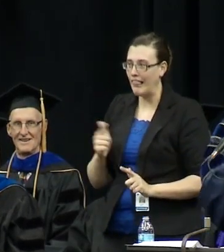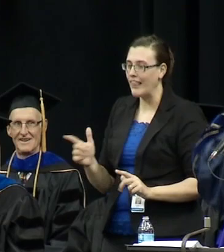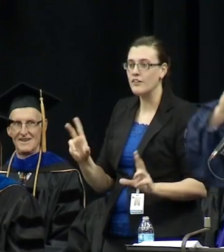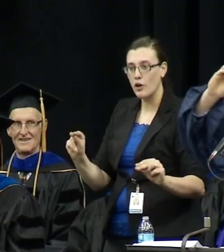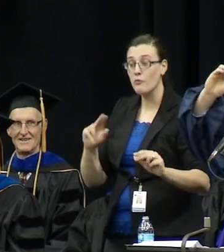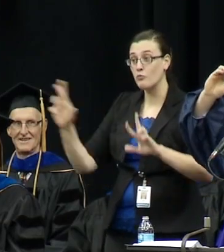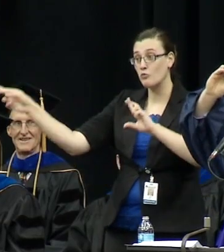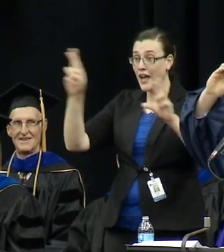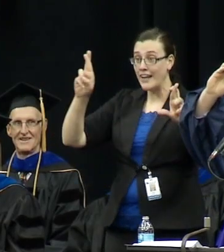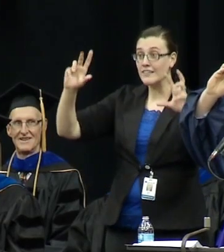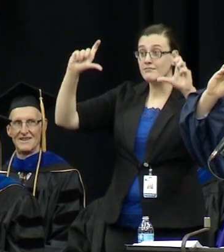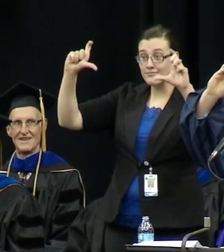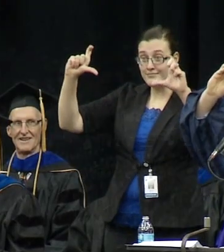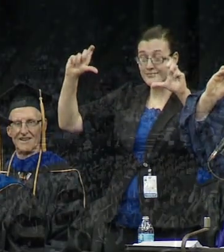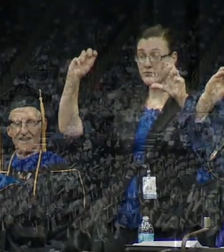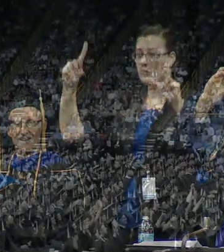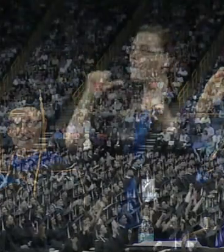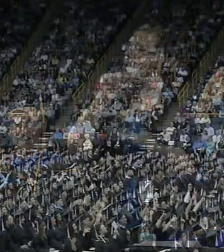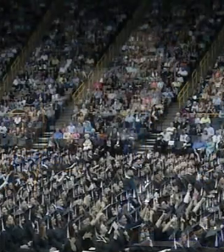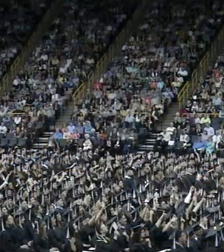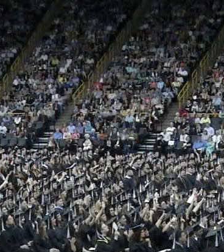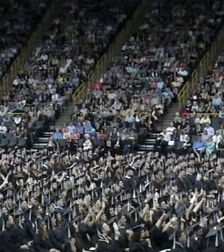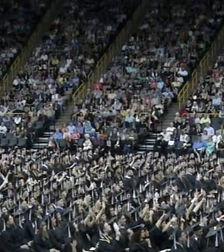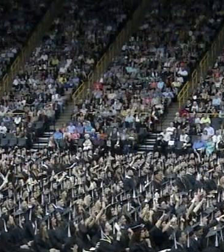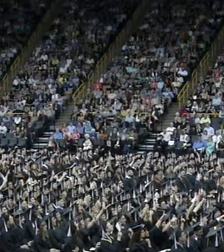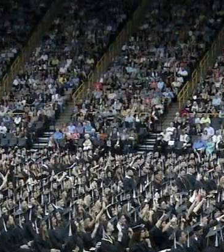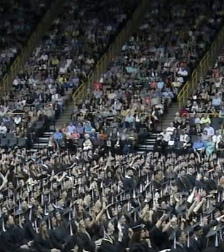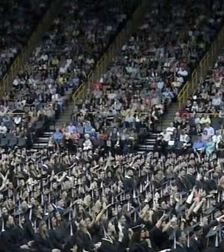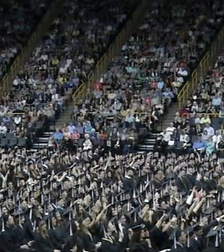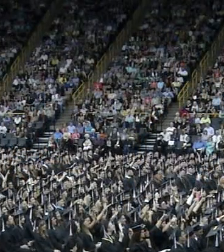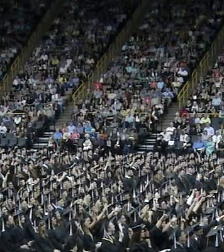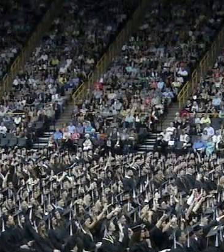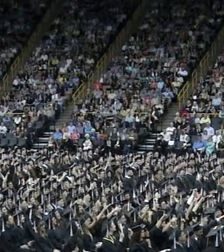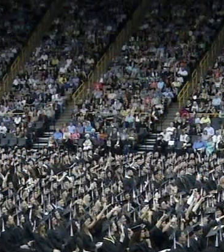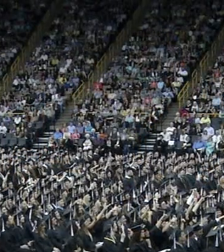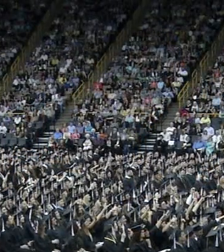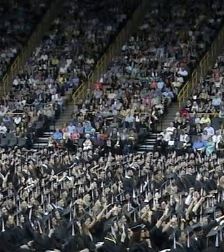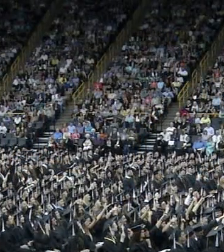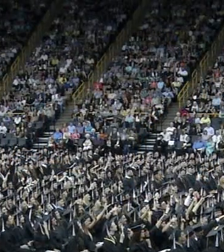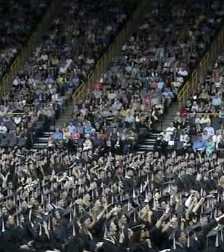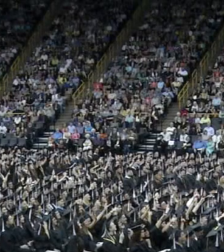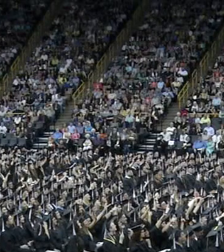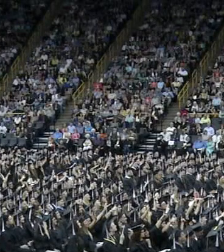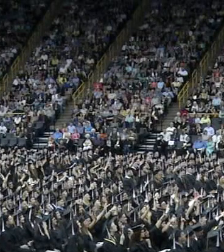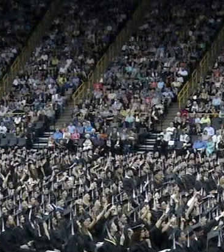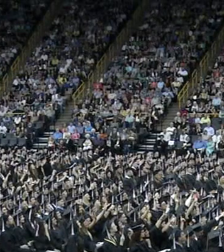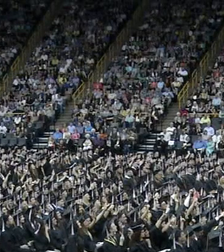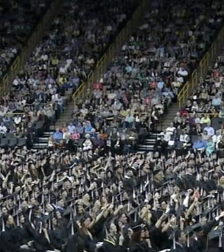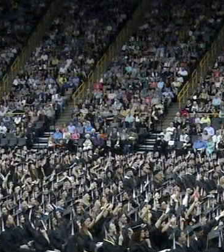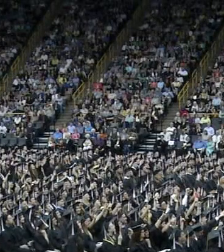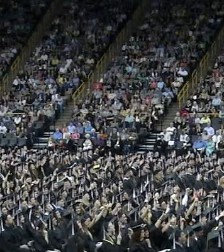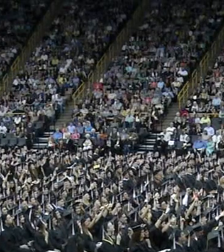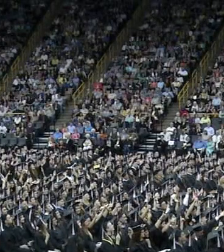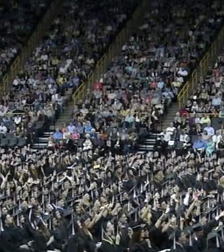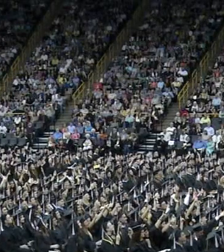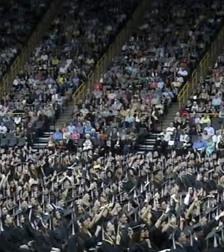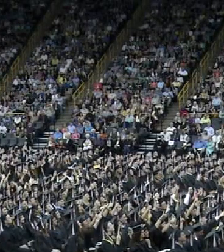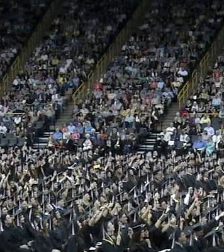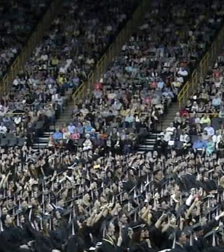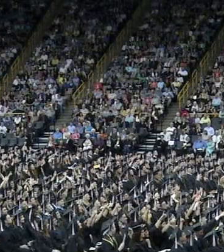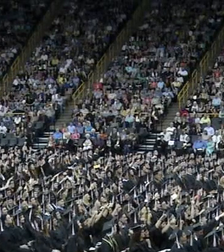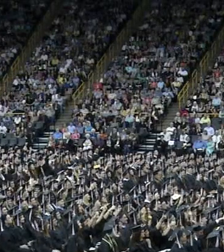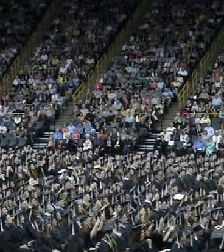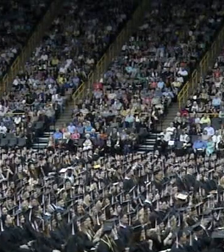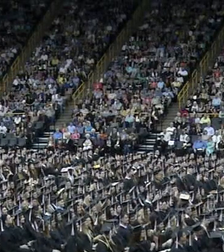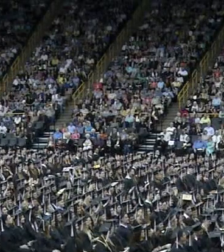All right, ready? Do not flash the graduation speaker. One, two, good.